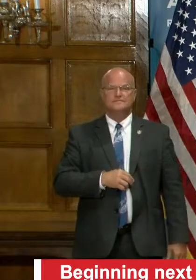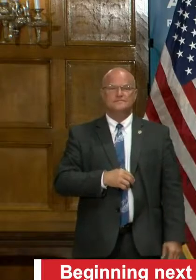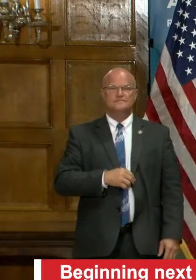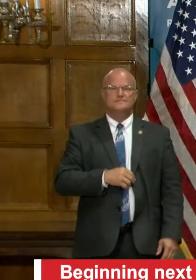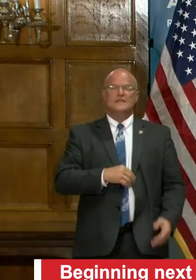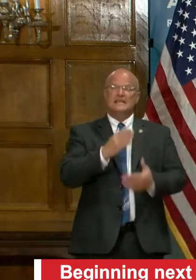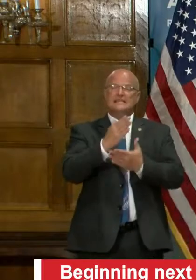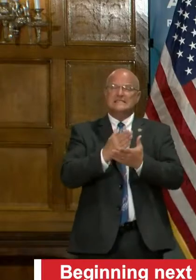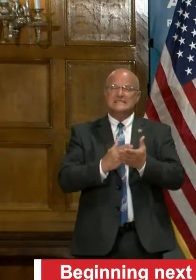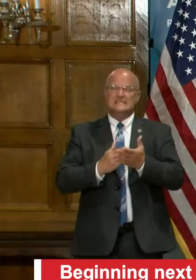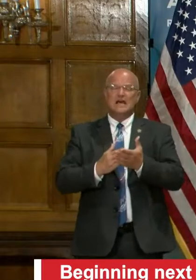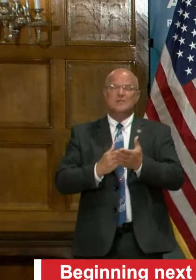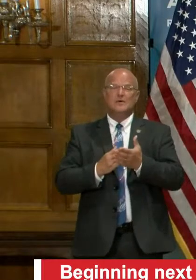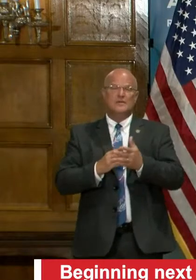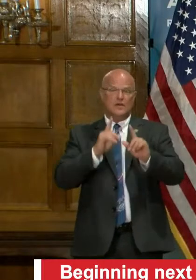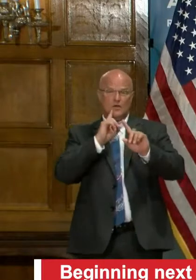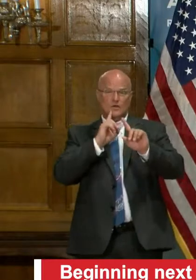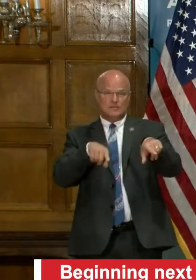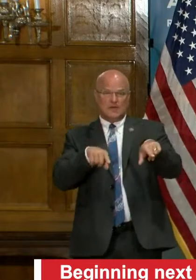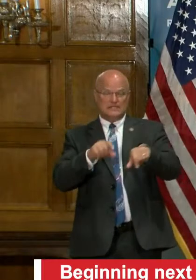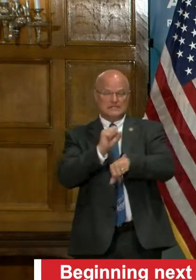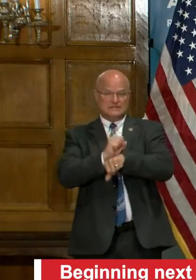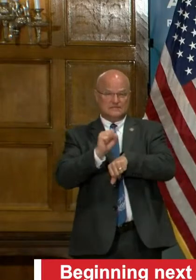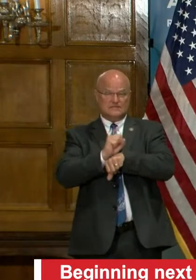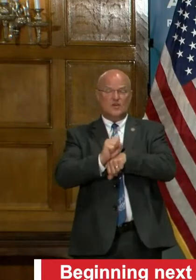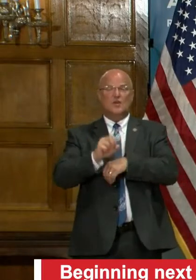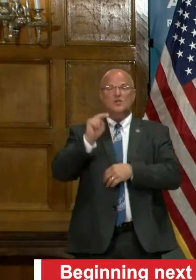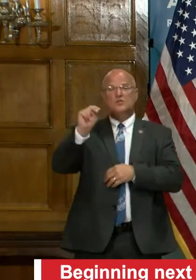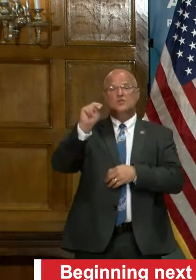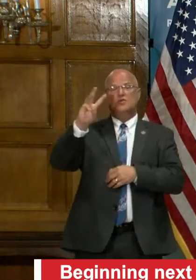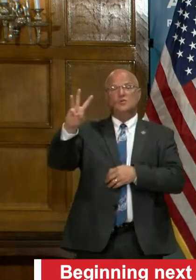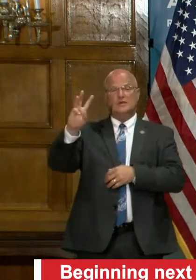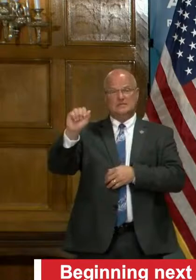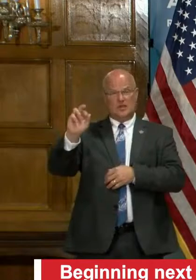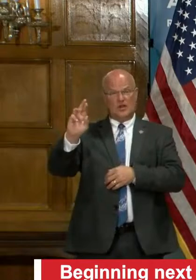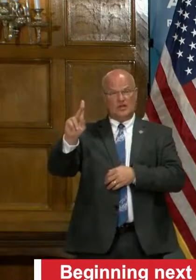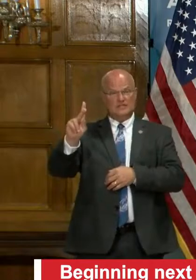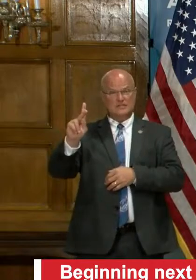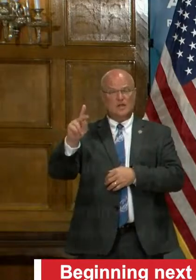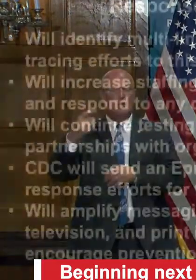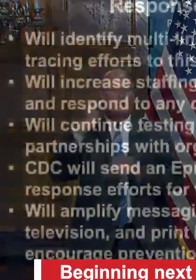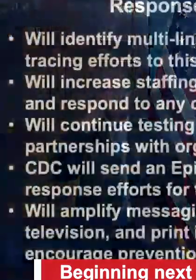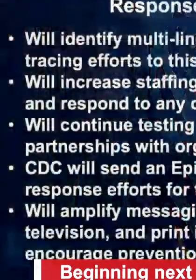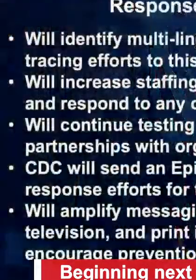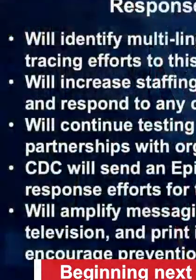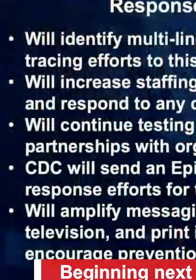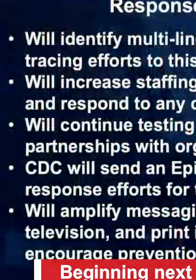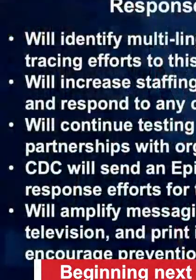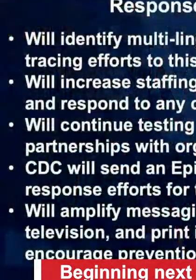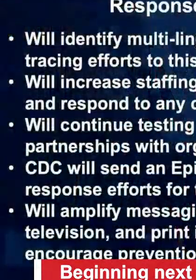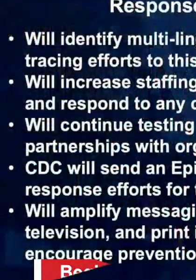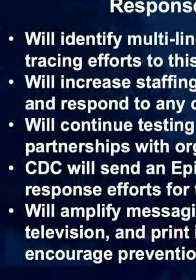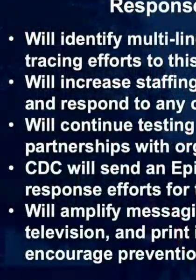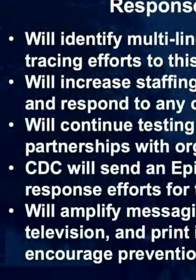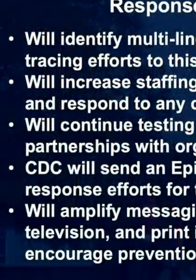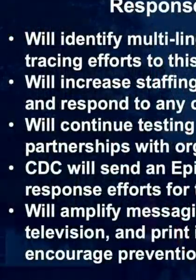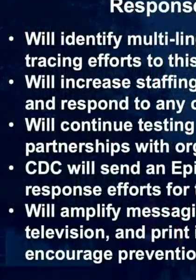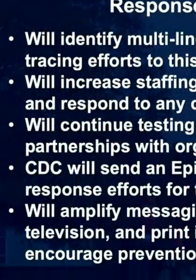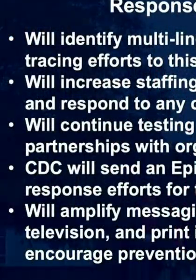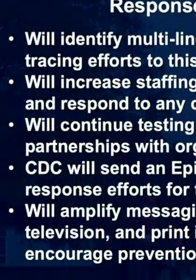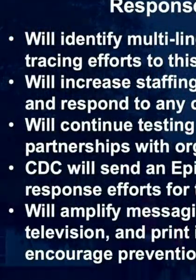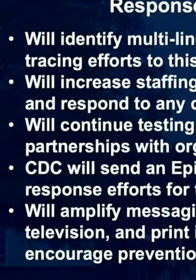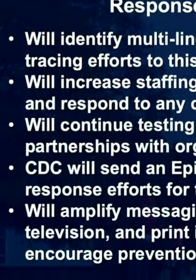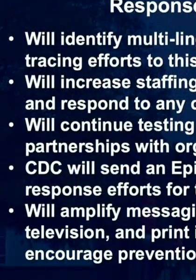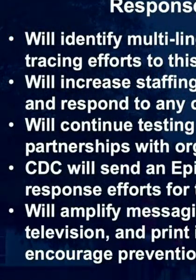is some of the surge response efforts that I mentioned for Northwest Arkansas. We will identify multilingual staff who will dedicate